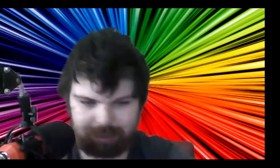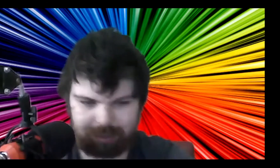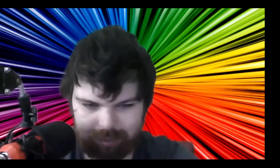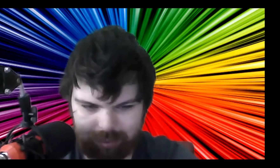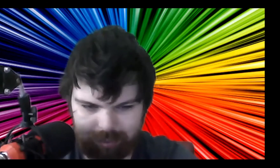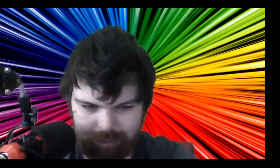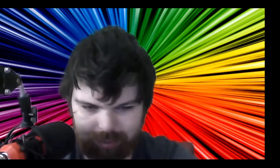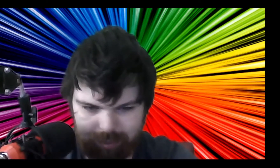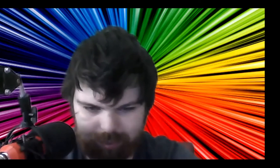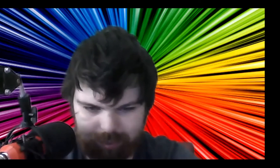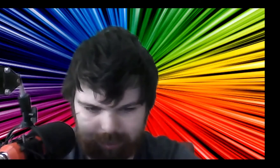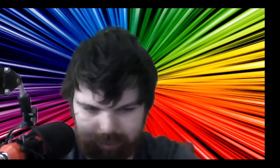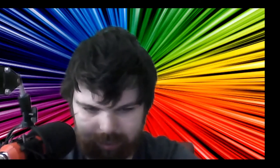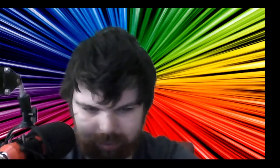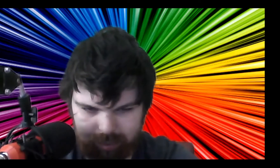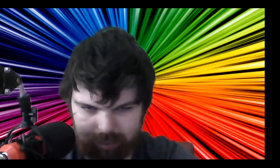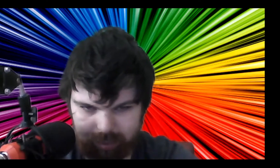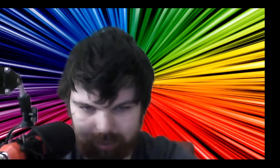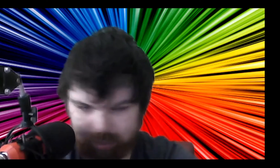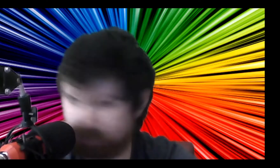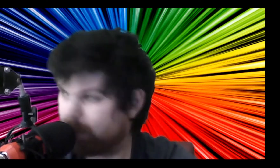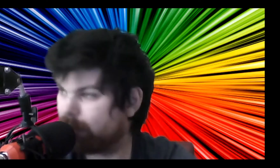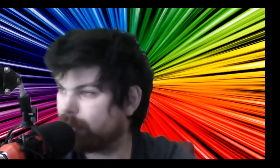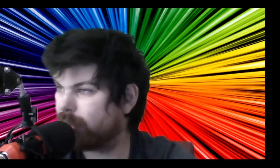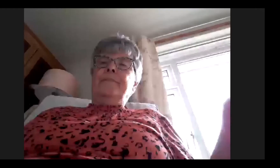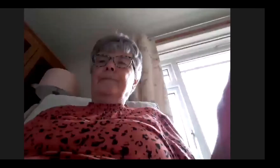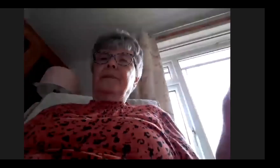Can't see you, Daniel. See, yeah.